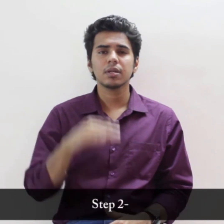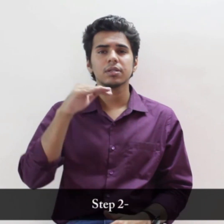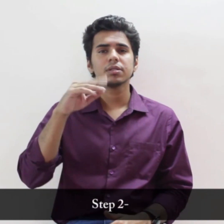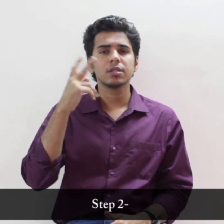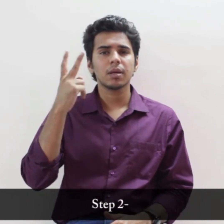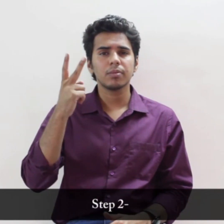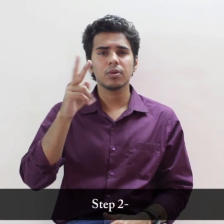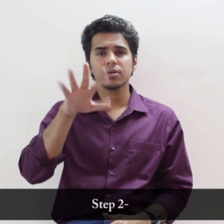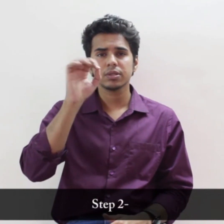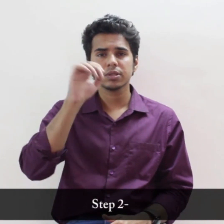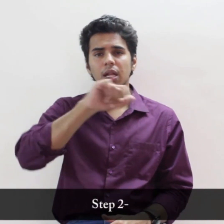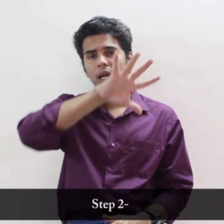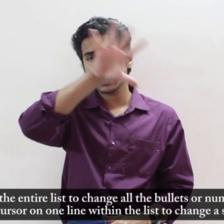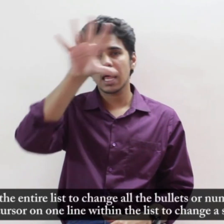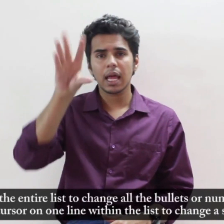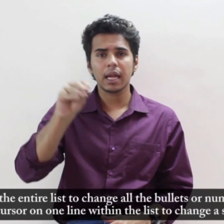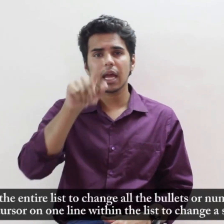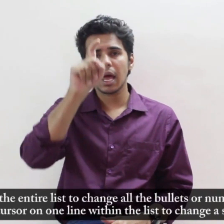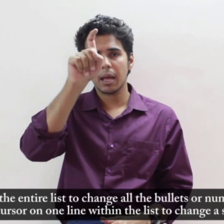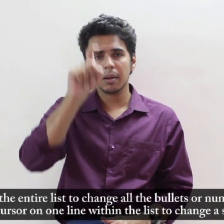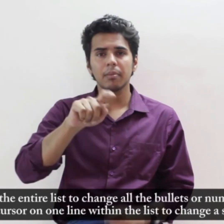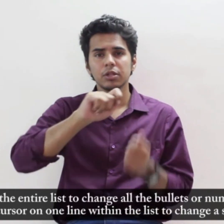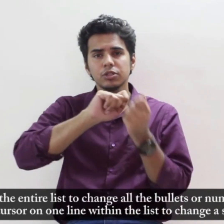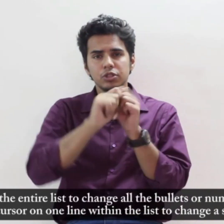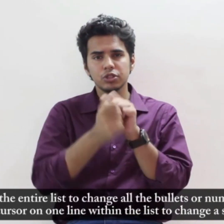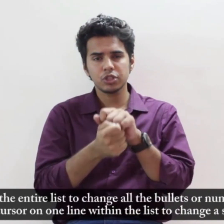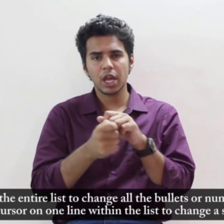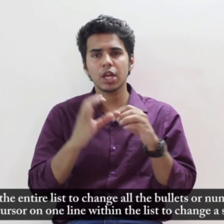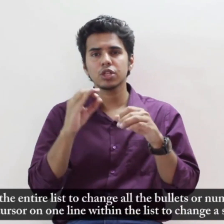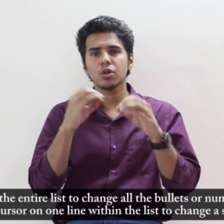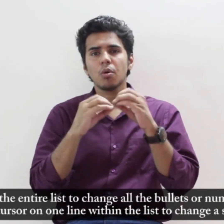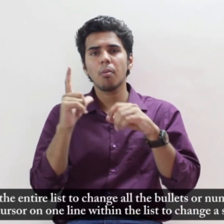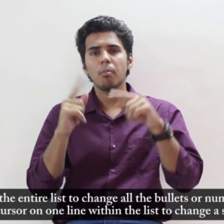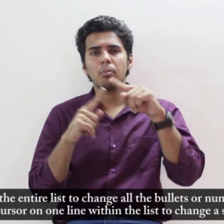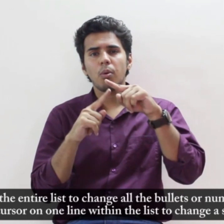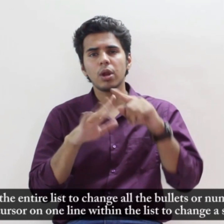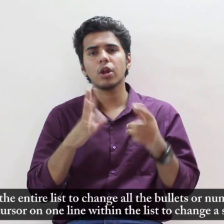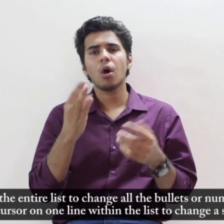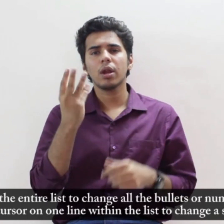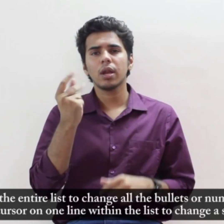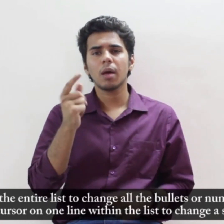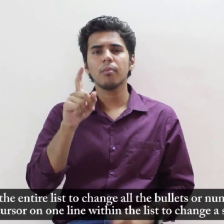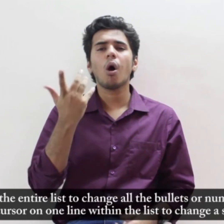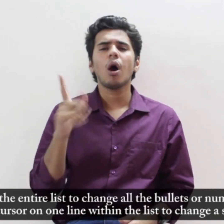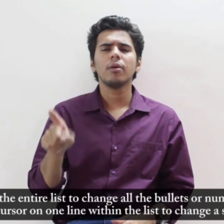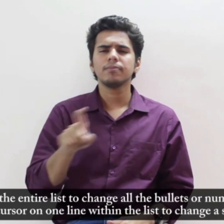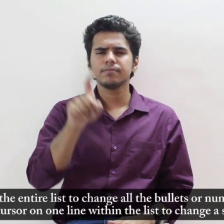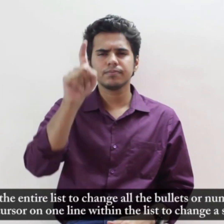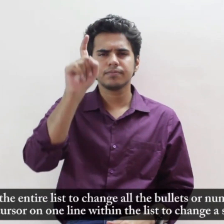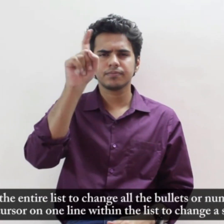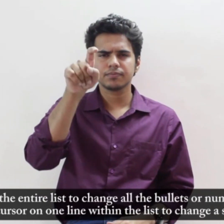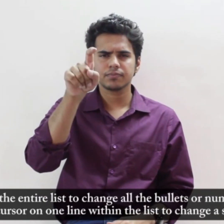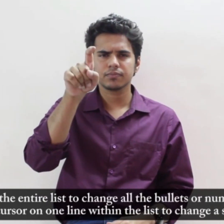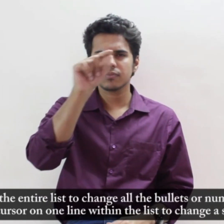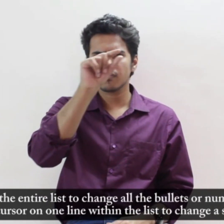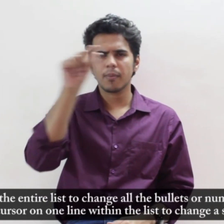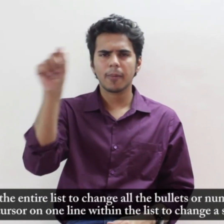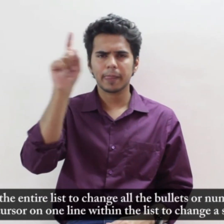Step 2. Select the entire list to change all the bullets or numbers, or place the cursor on one line within